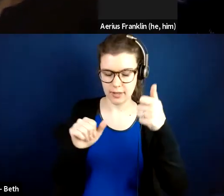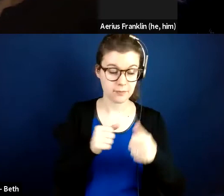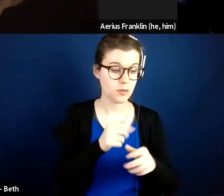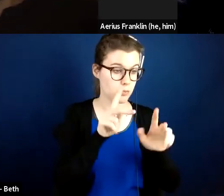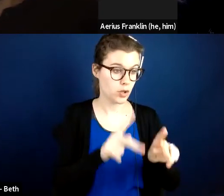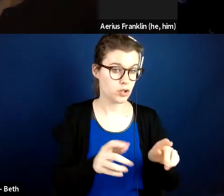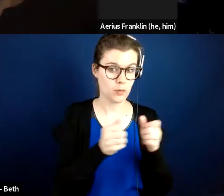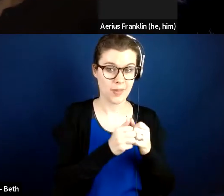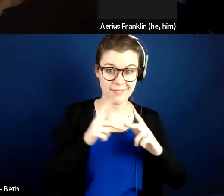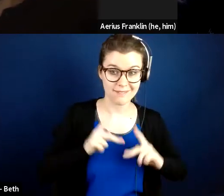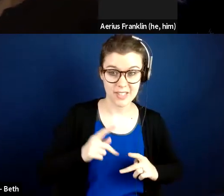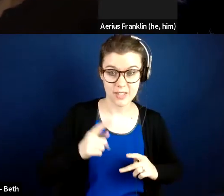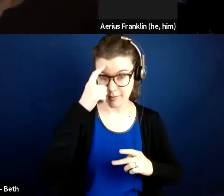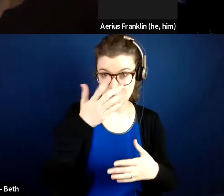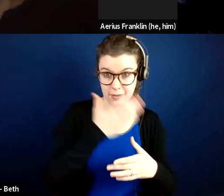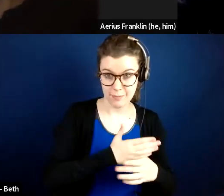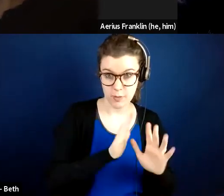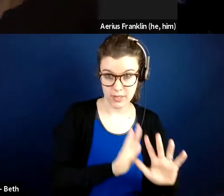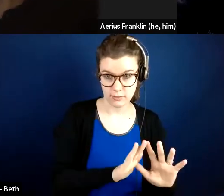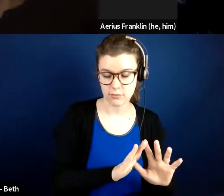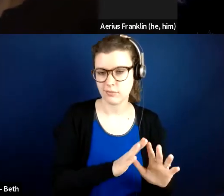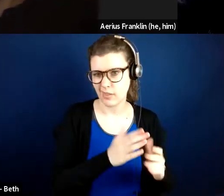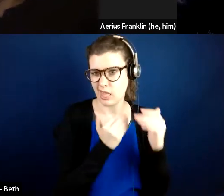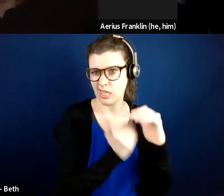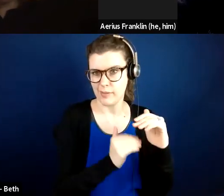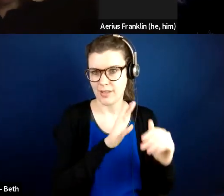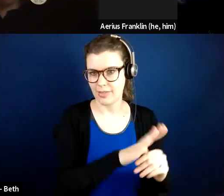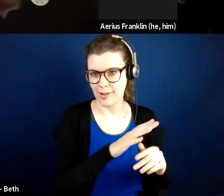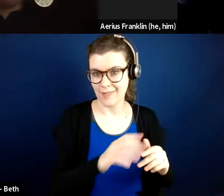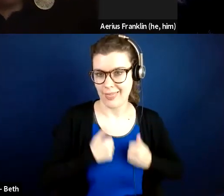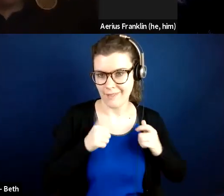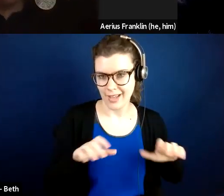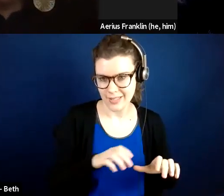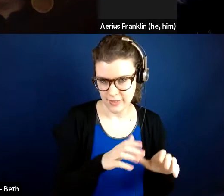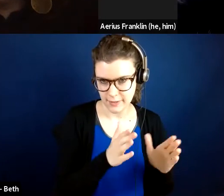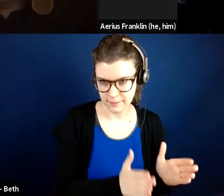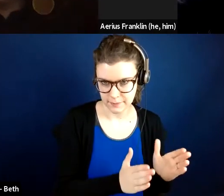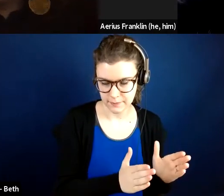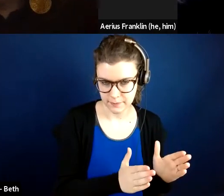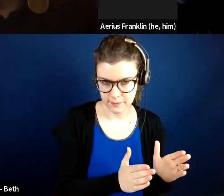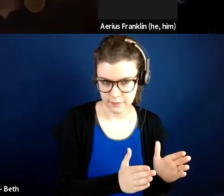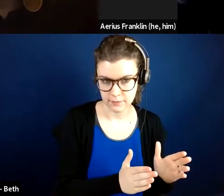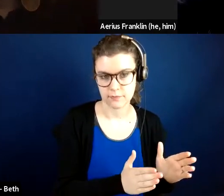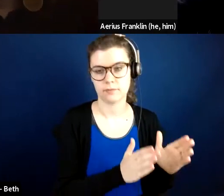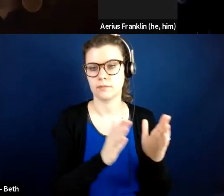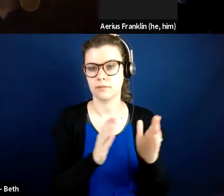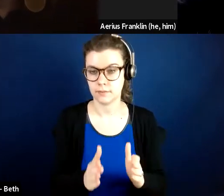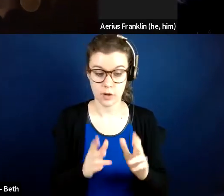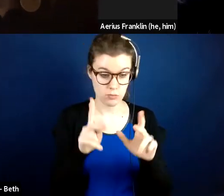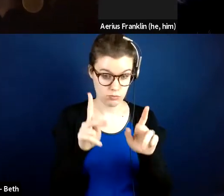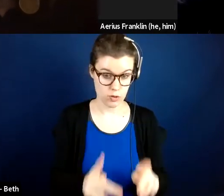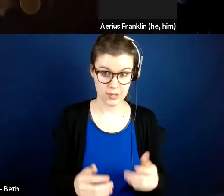a physical or mental impairment that substantially limits one or more major life activities. A person who has